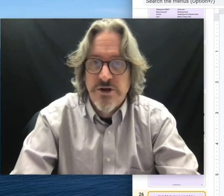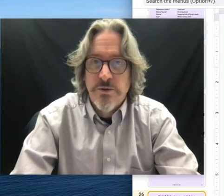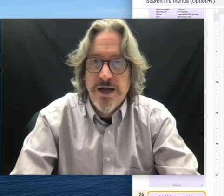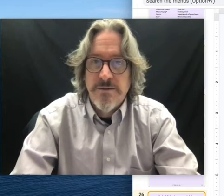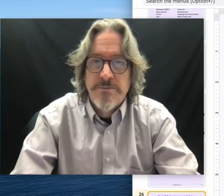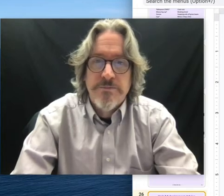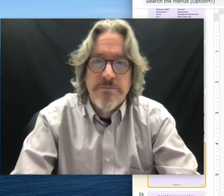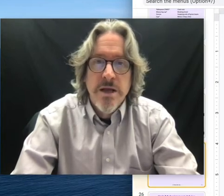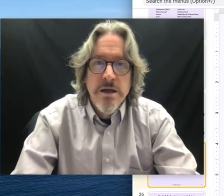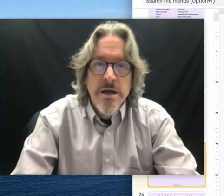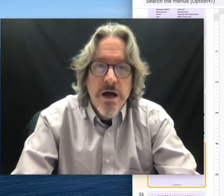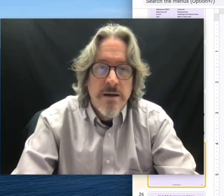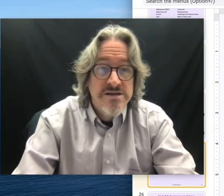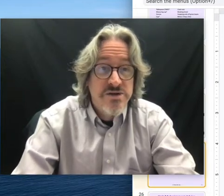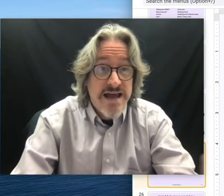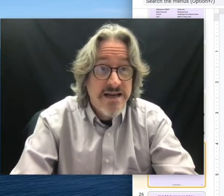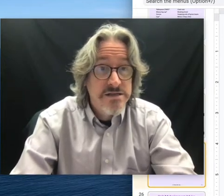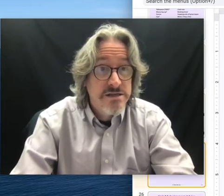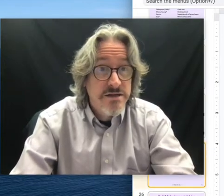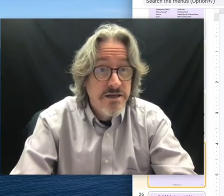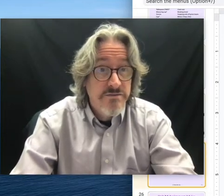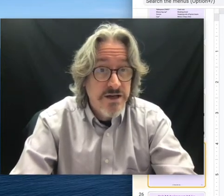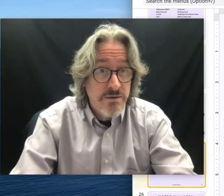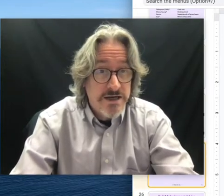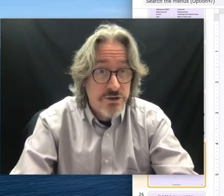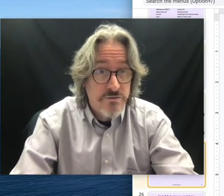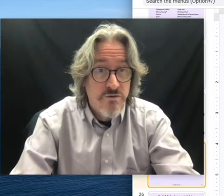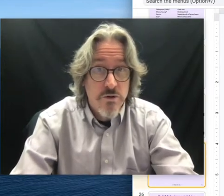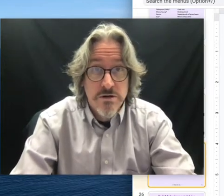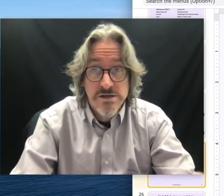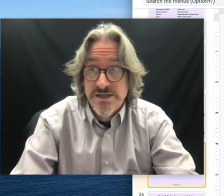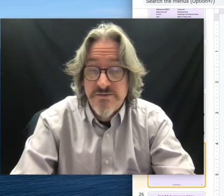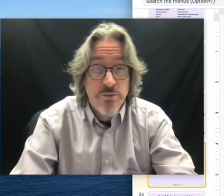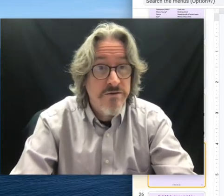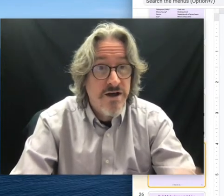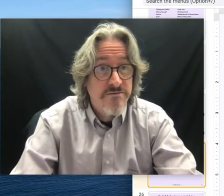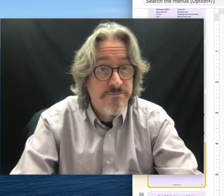notes for the new one yet. So that is the video lecture for 7.5.